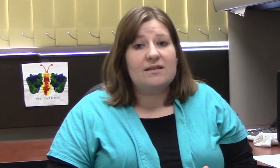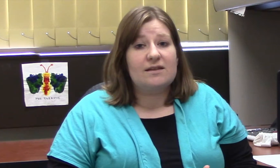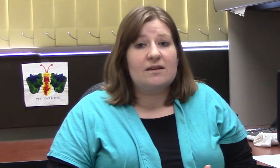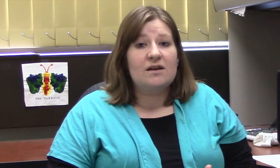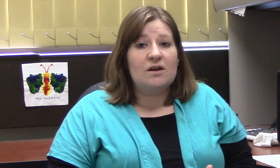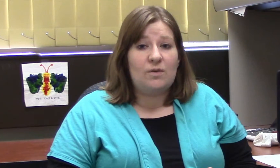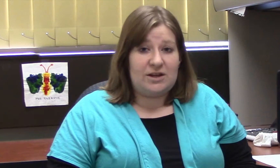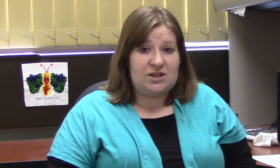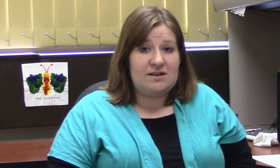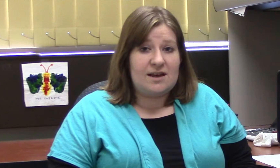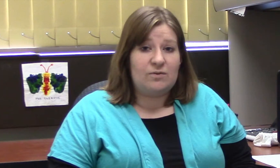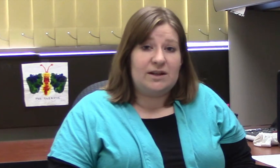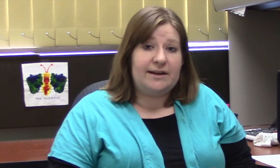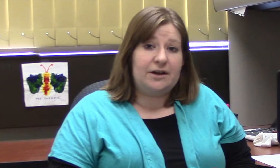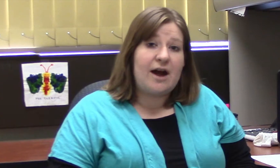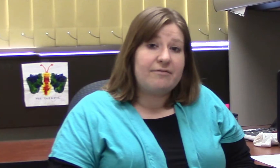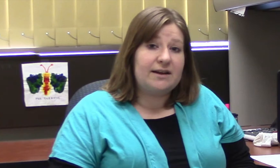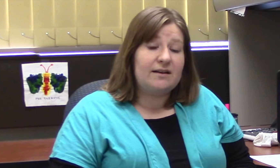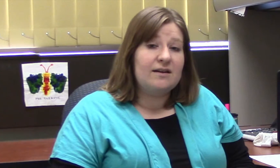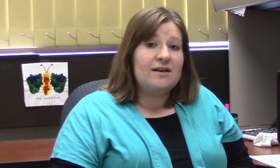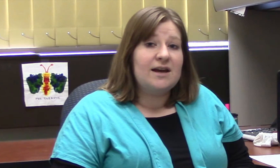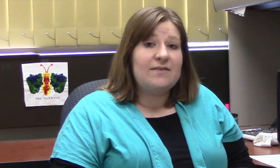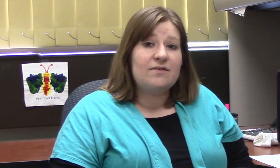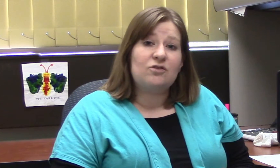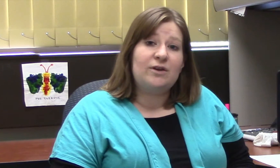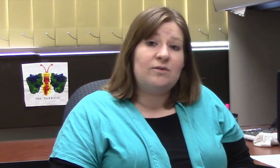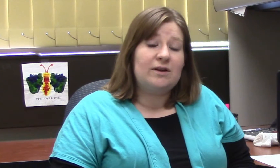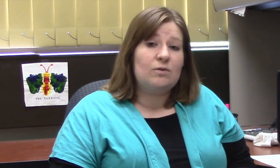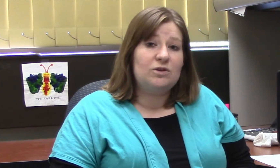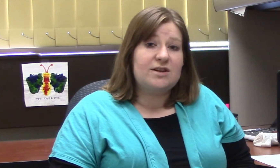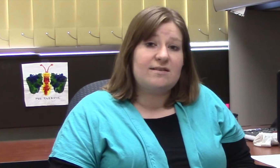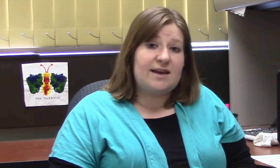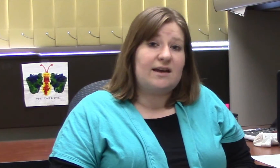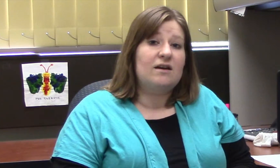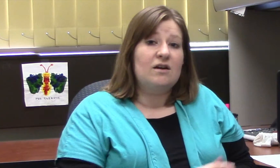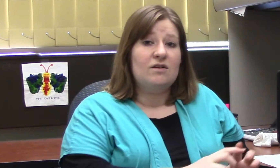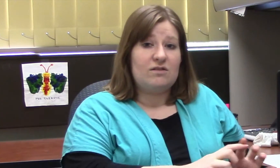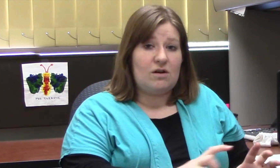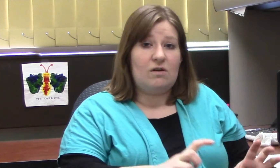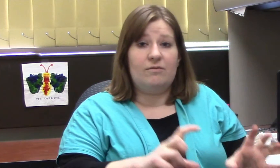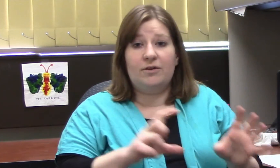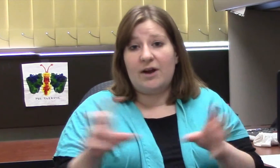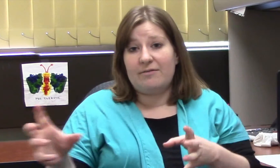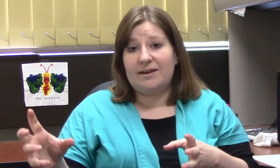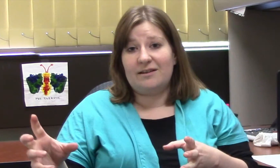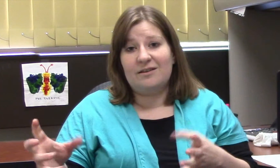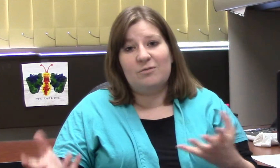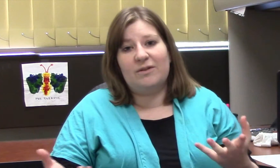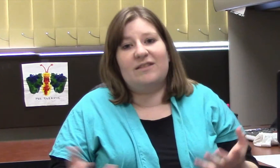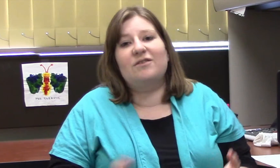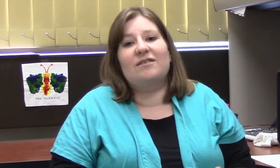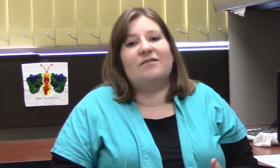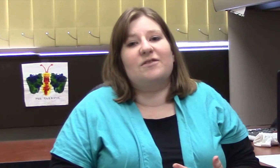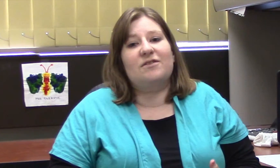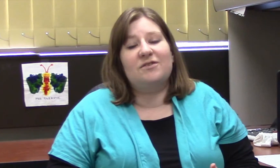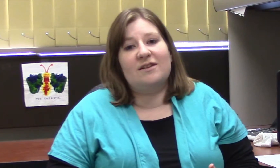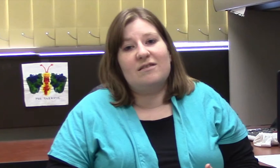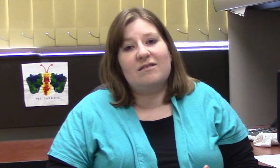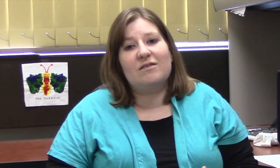the equation and read it like a graphic, and then the screen reader will just say, solve graphic. Well, that's useless for the students. So we